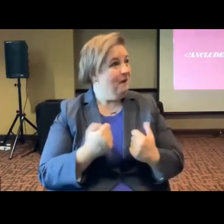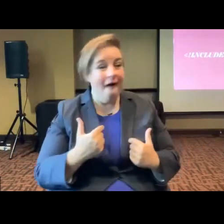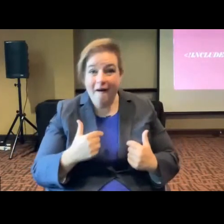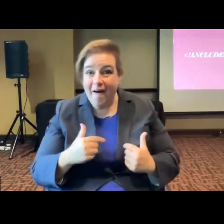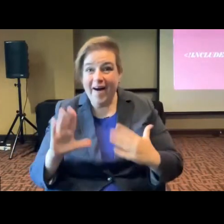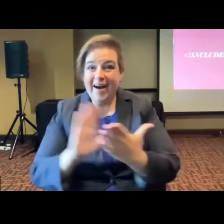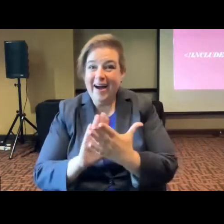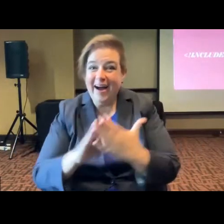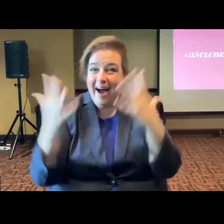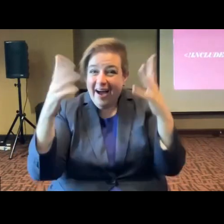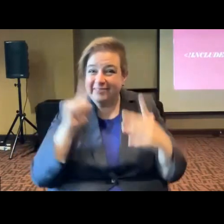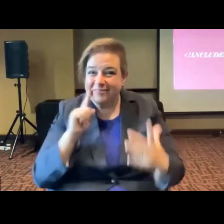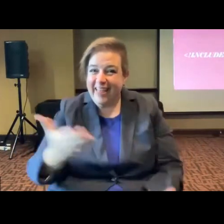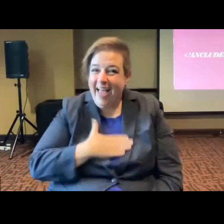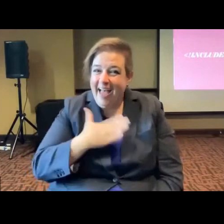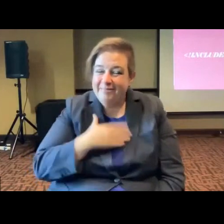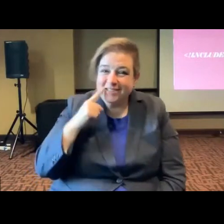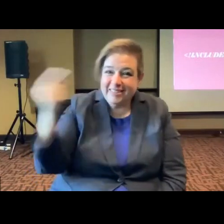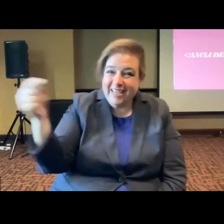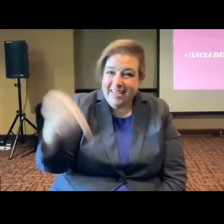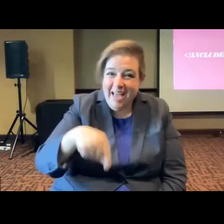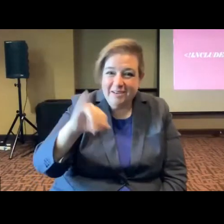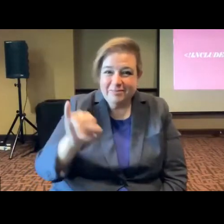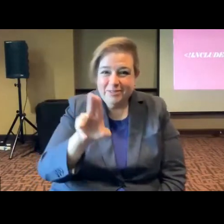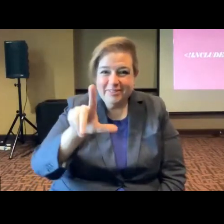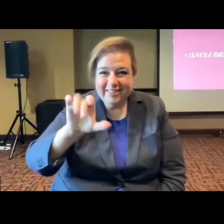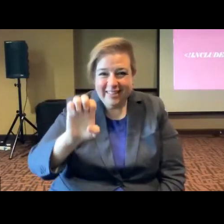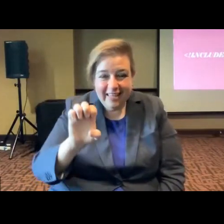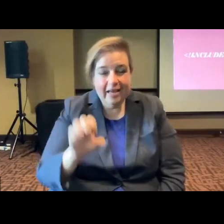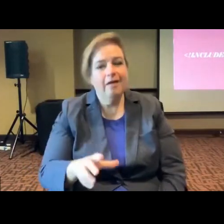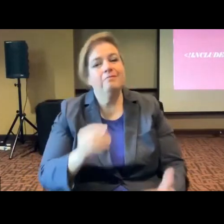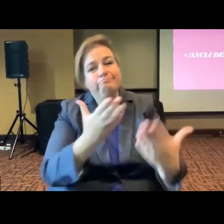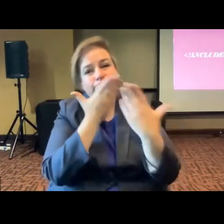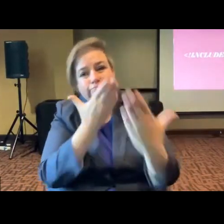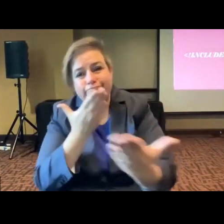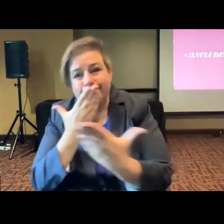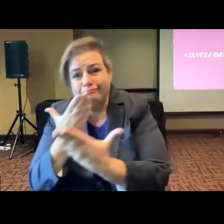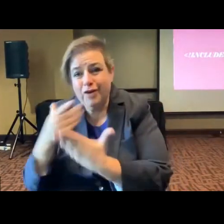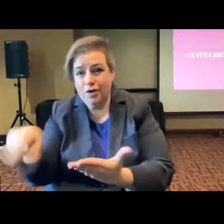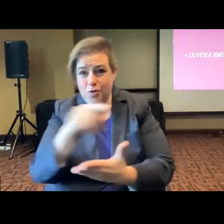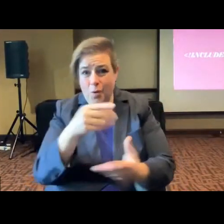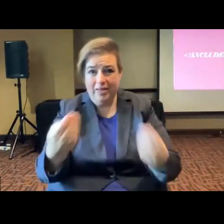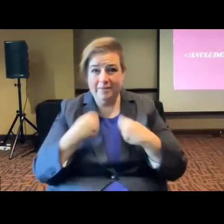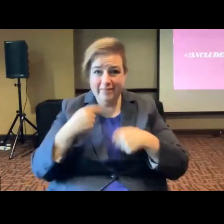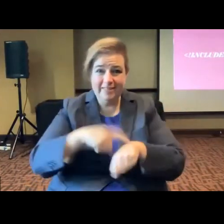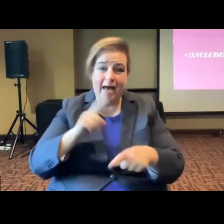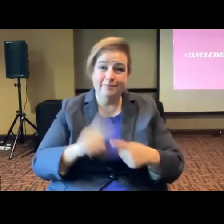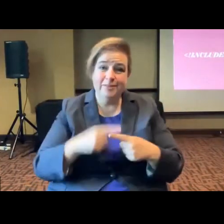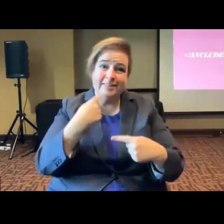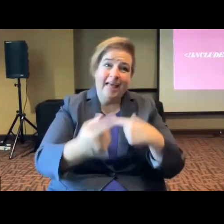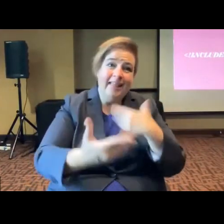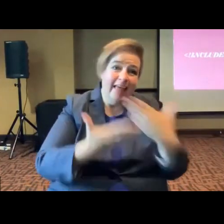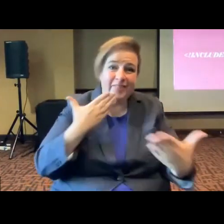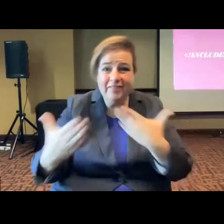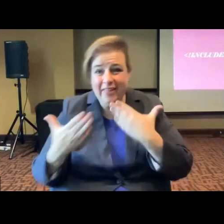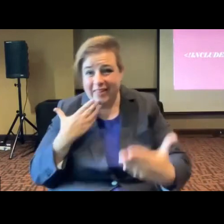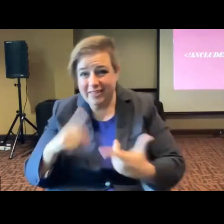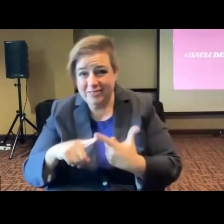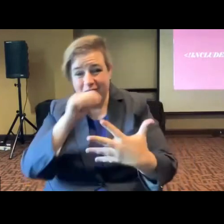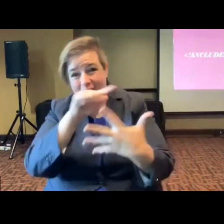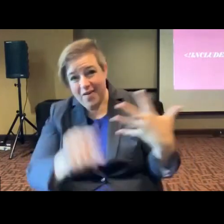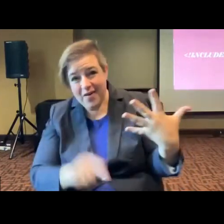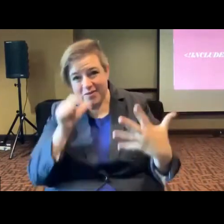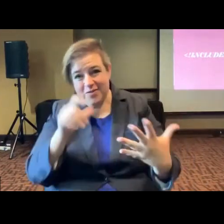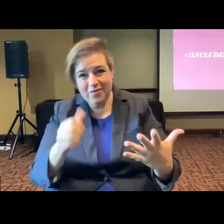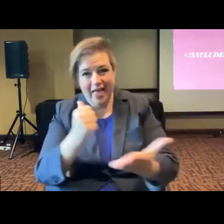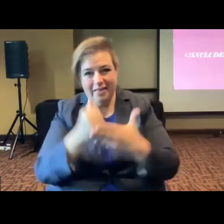happy to have her being with us. So thanks for giving me the time to thank all the people who made this possible,